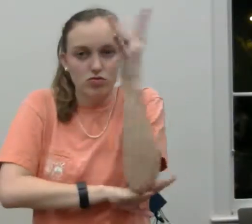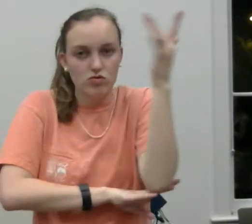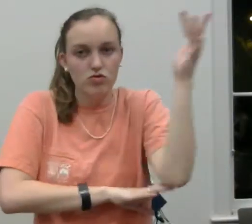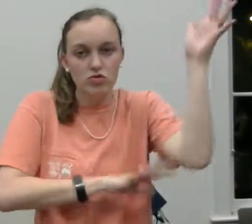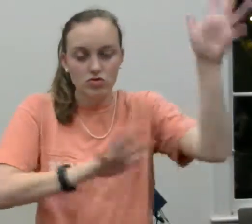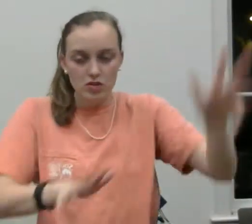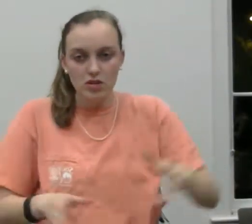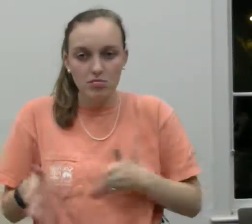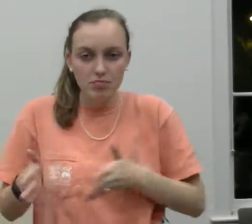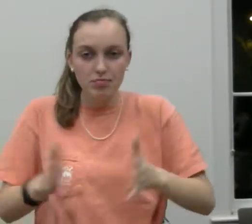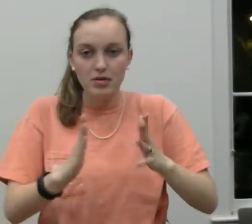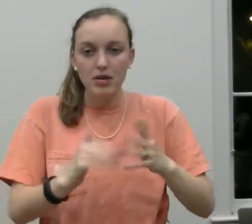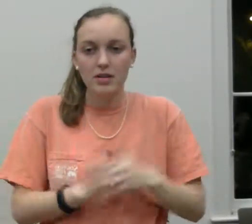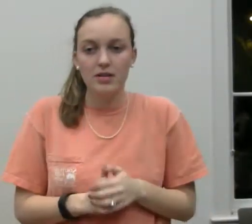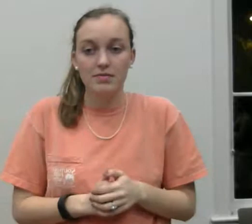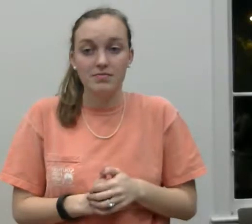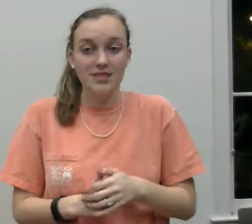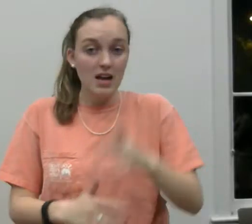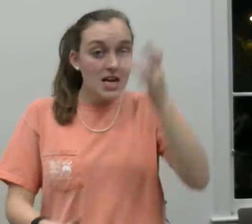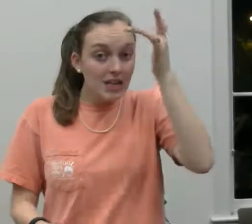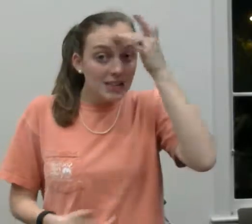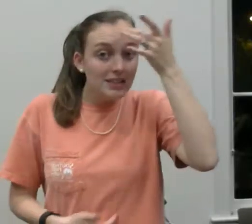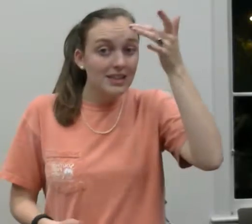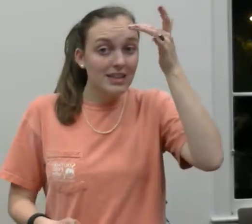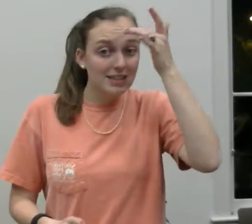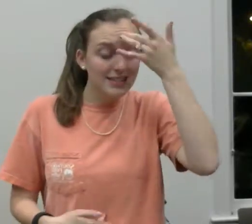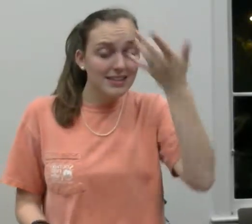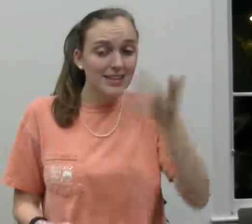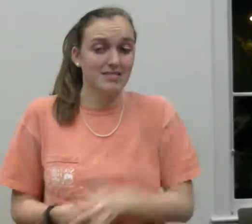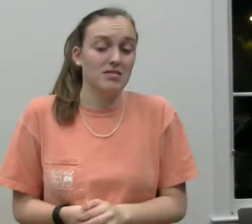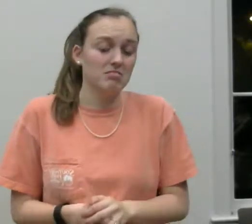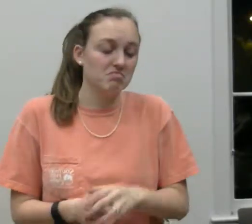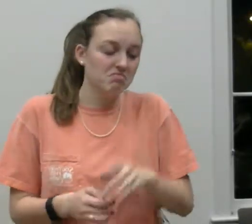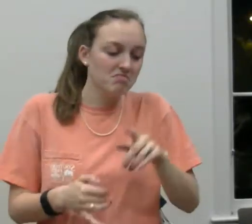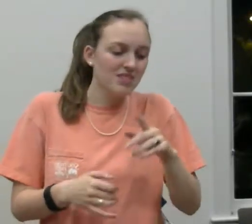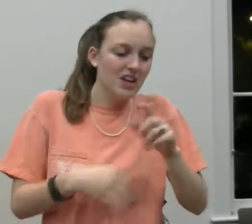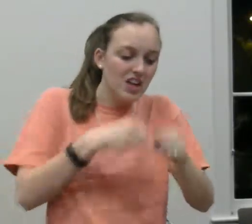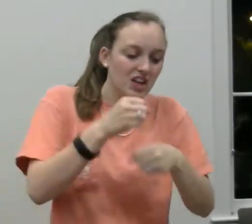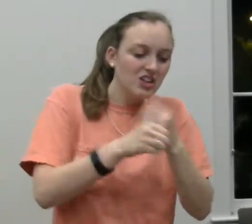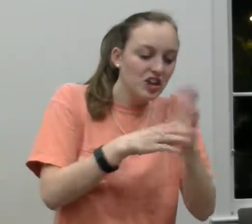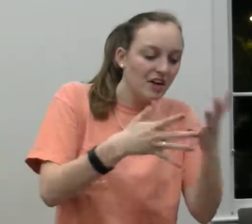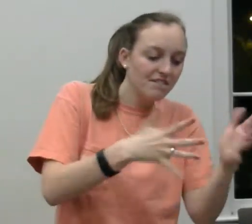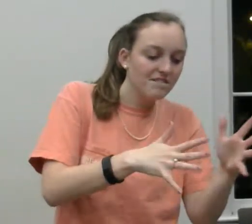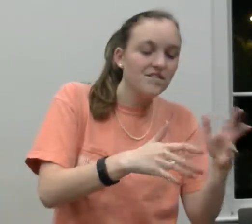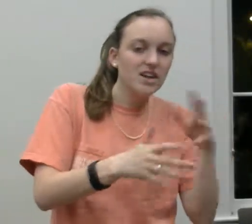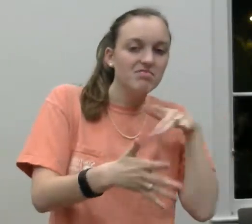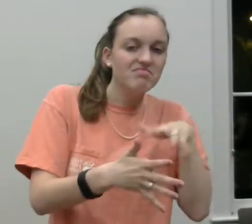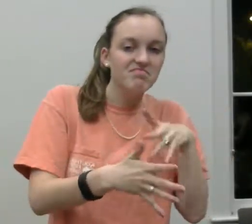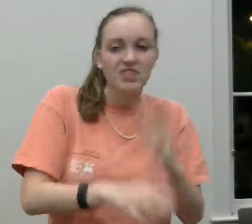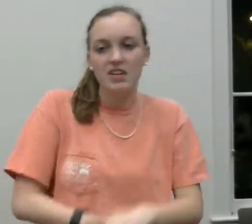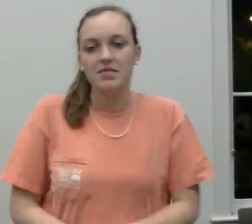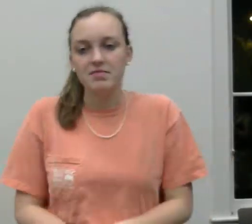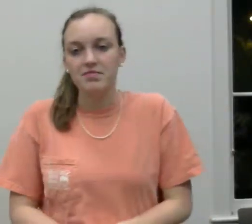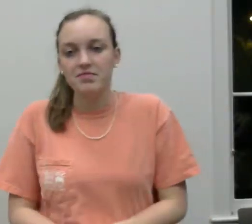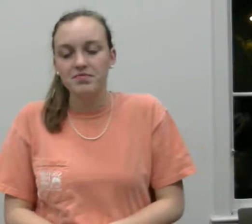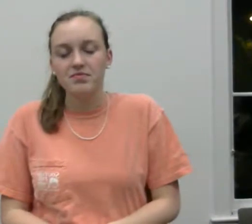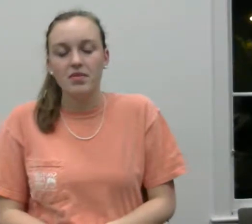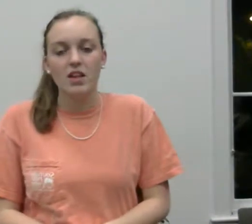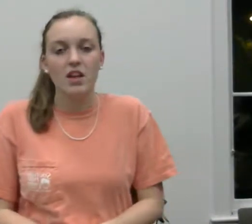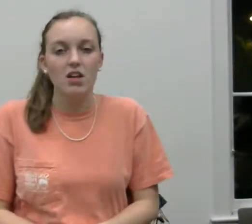the evolution of infectious diseases, which we'll be spending some time at the end of the year talking about, and building the tree of life and looking at similarities and